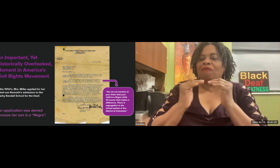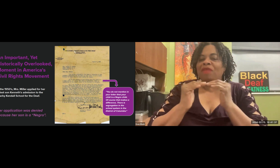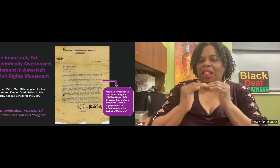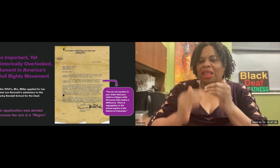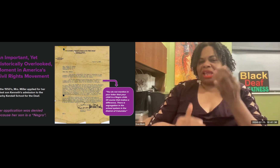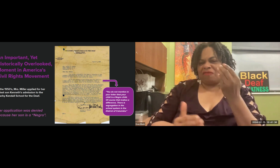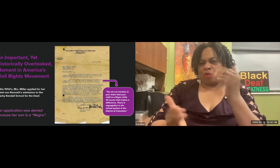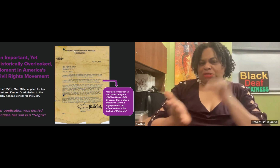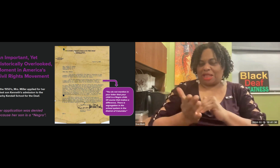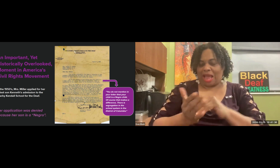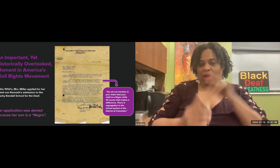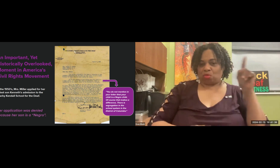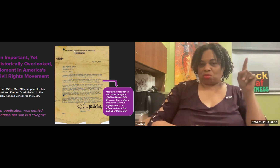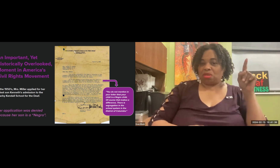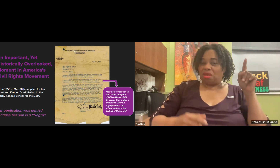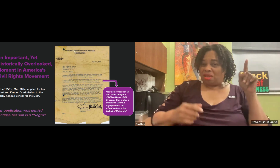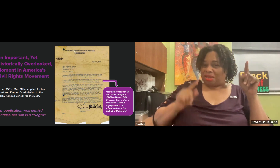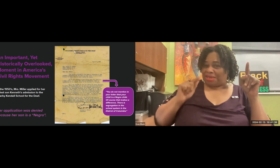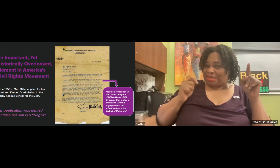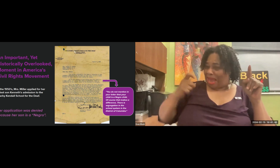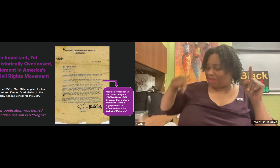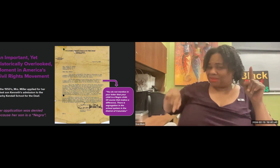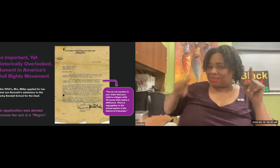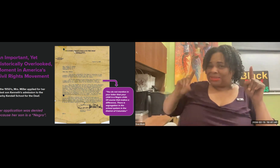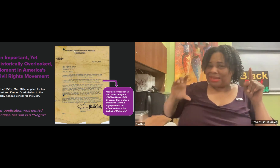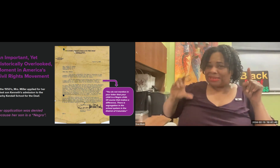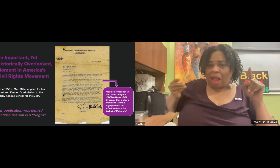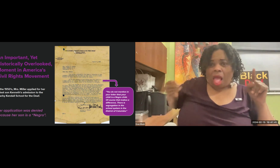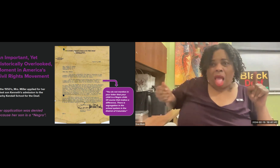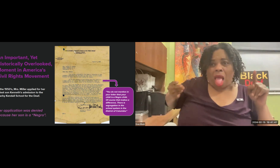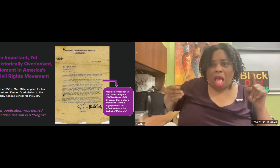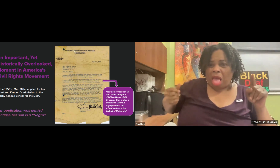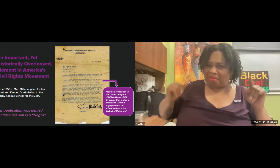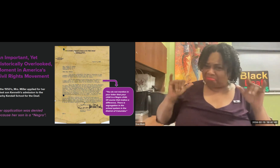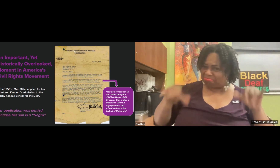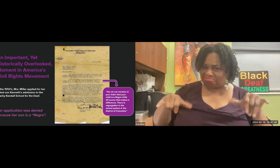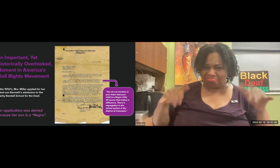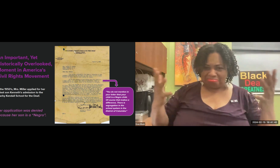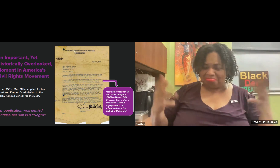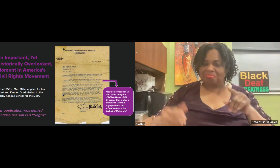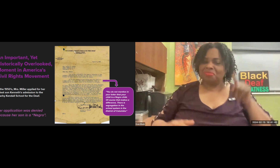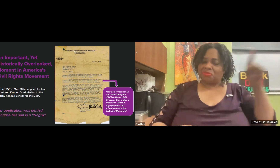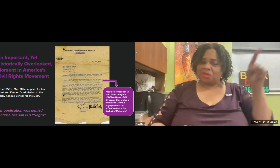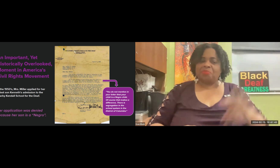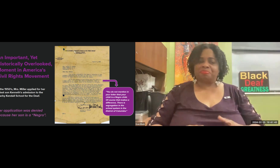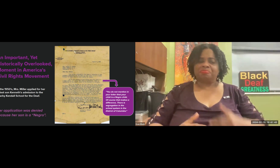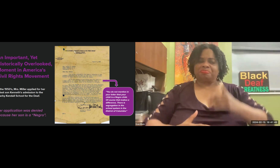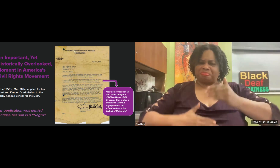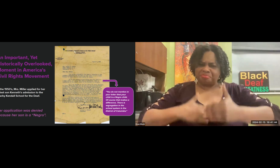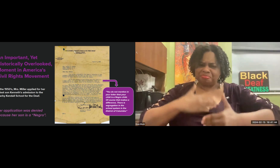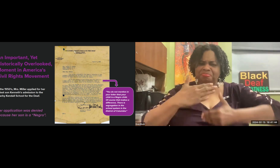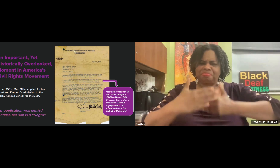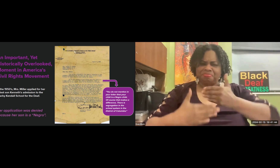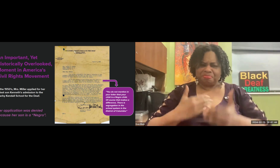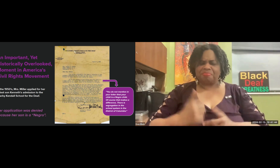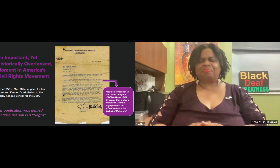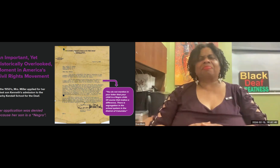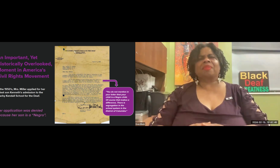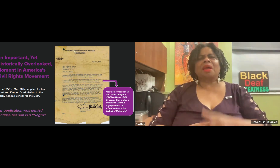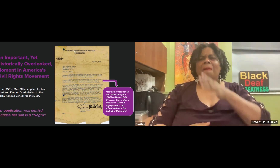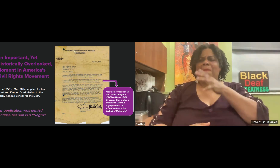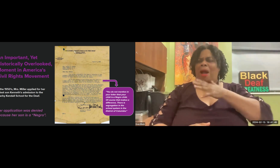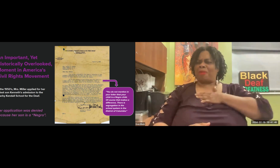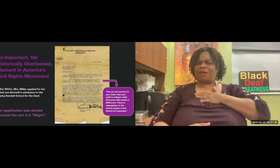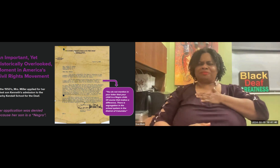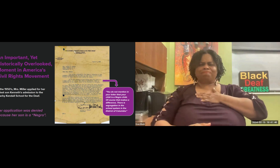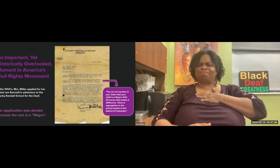taxes, $1,400, equivalent of $14,000. While she's paying taxes here in DC, she still had to pay for him to go to